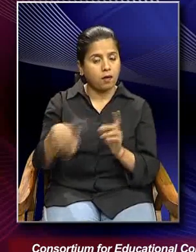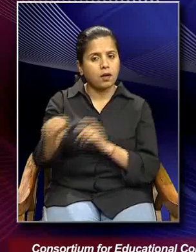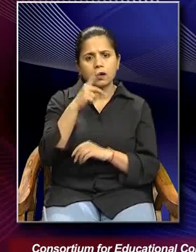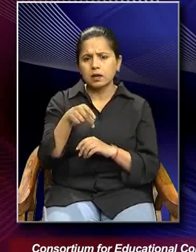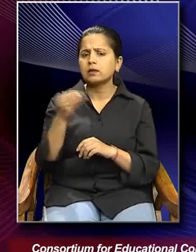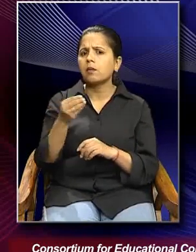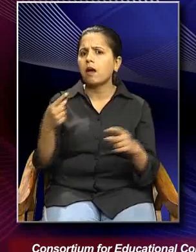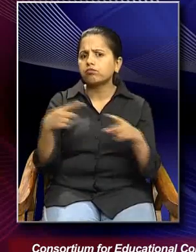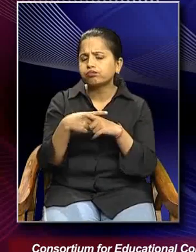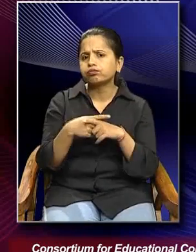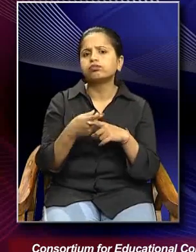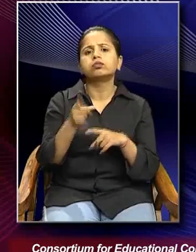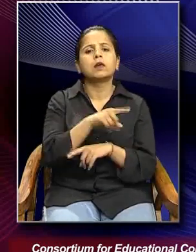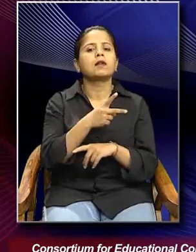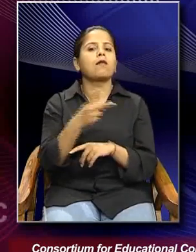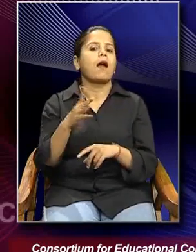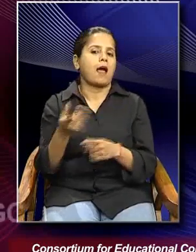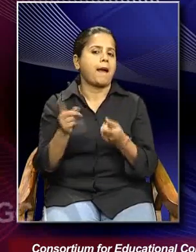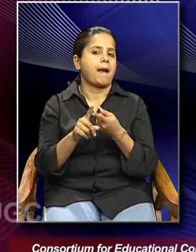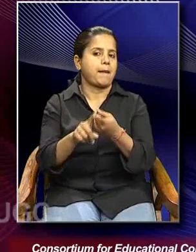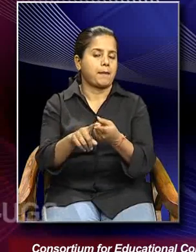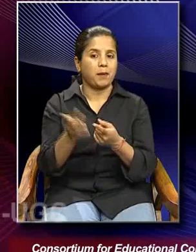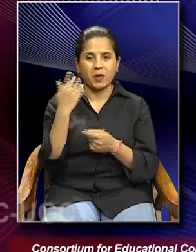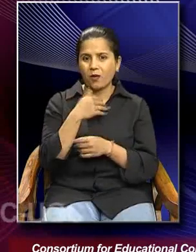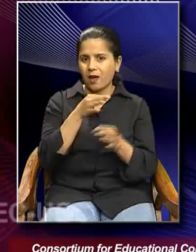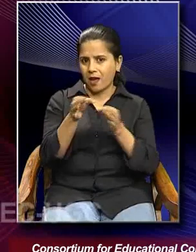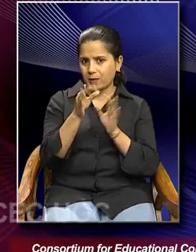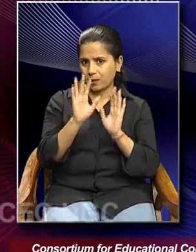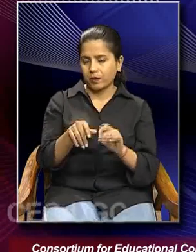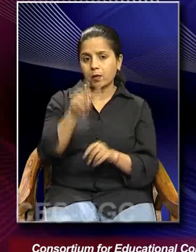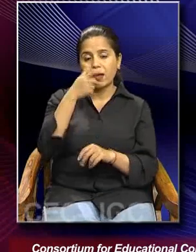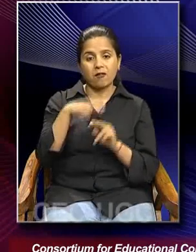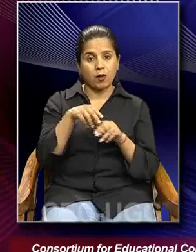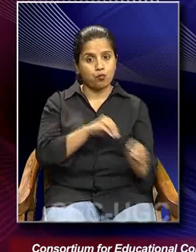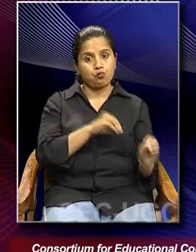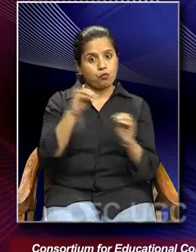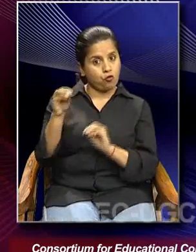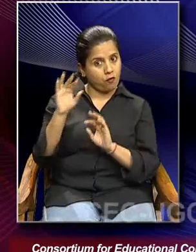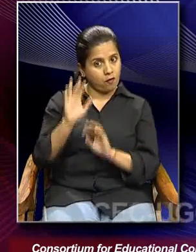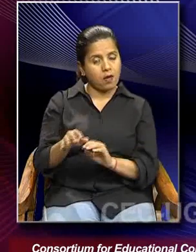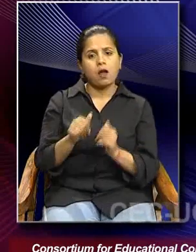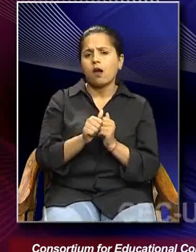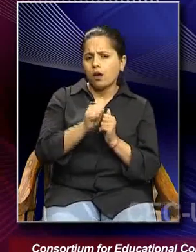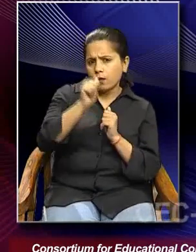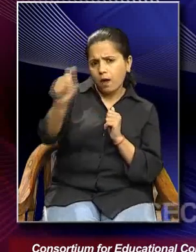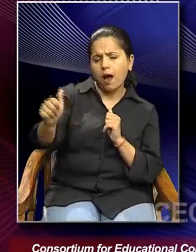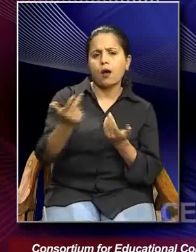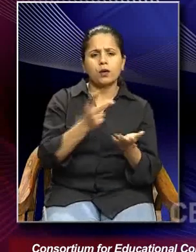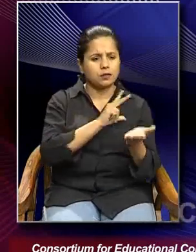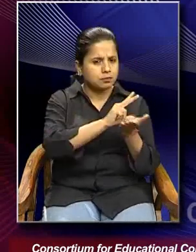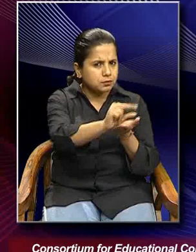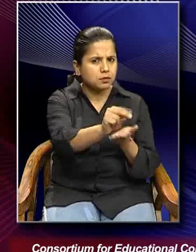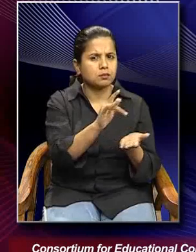counter stream that develops. So as I was referring earlier, when people are moving from distant locations, remote